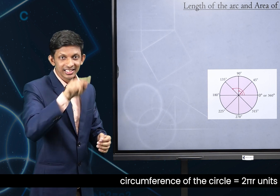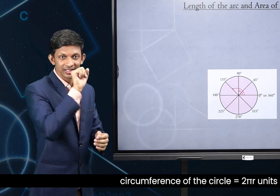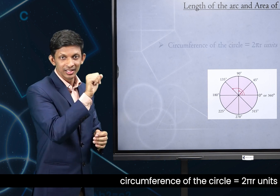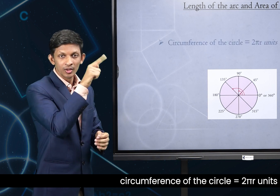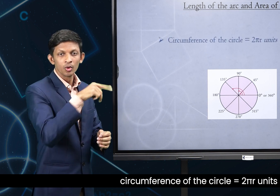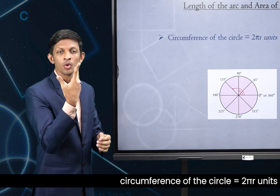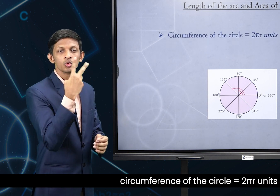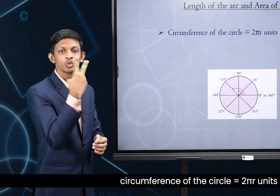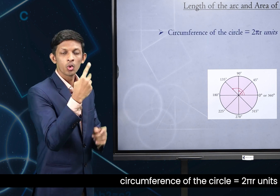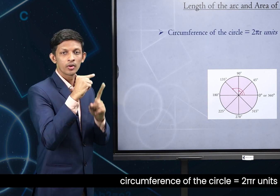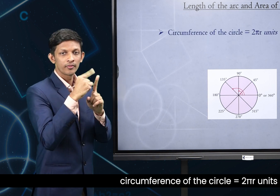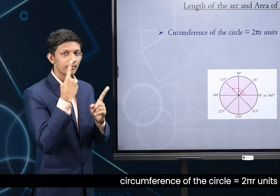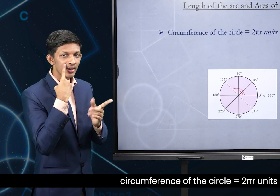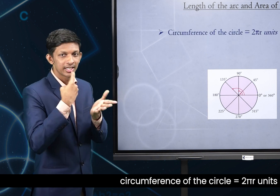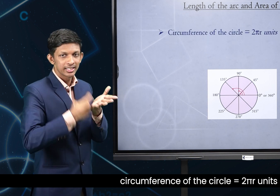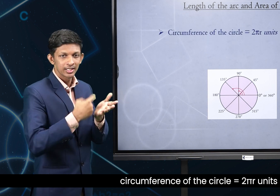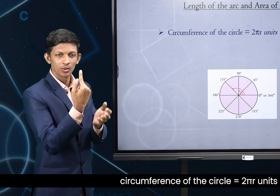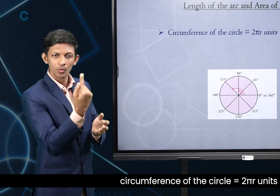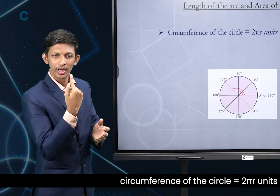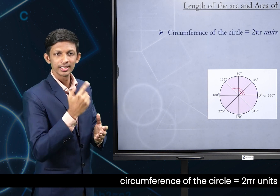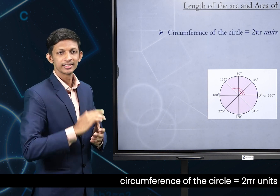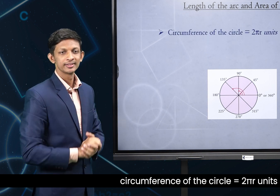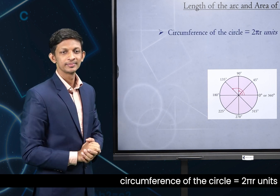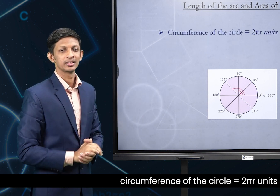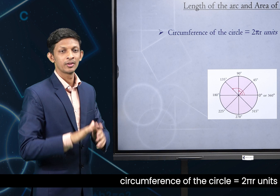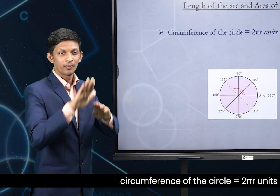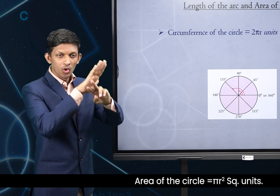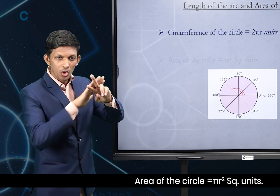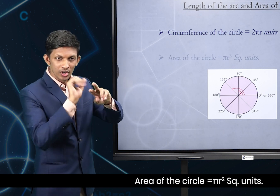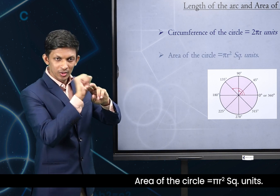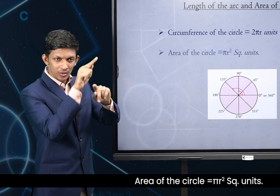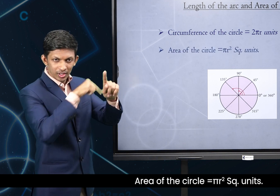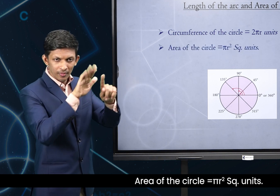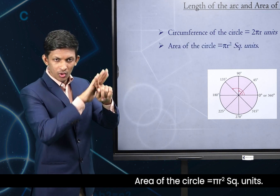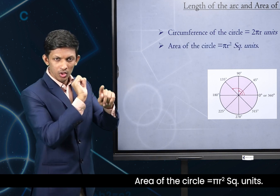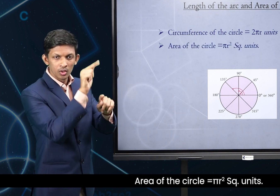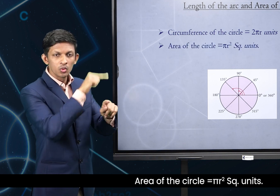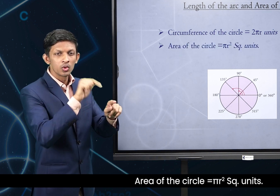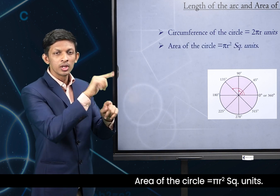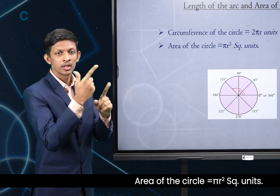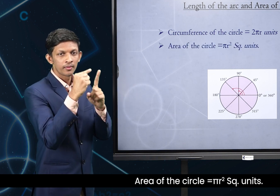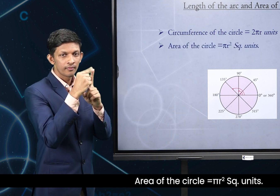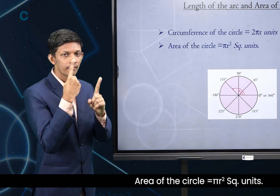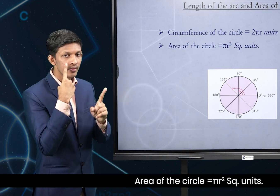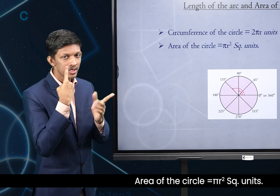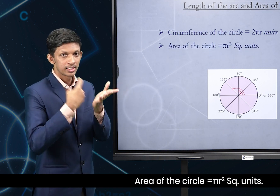Circumference of the circle is equal to 2 pi r units. Area of the circle is equal to pi r square